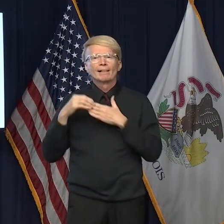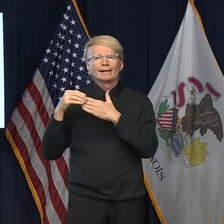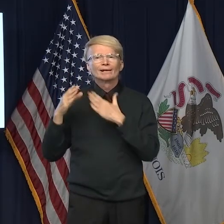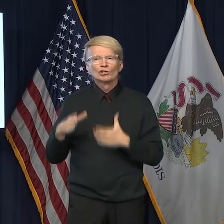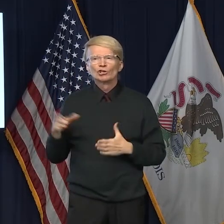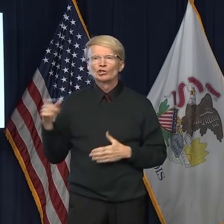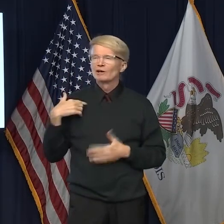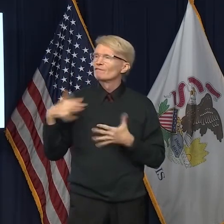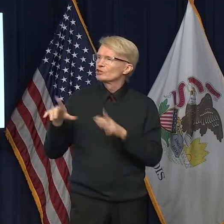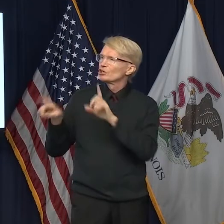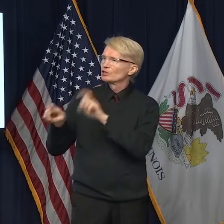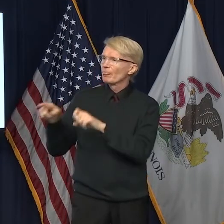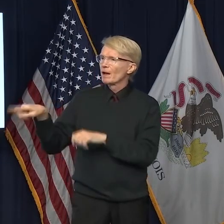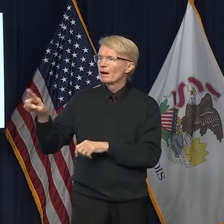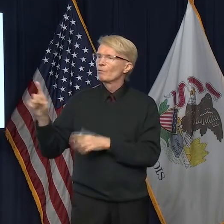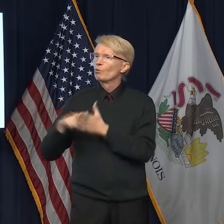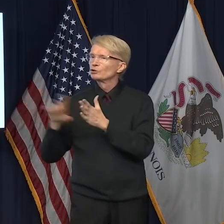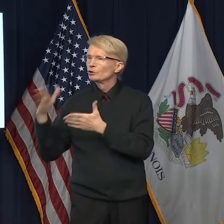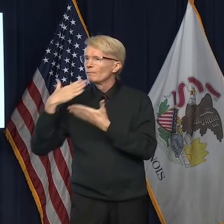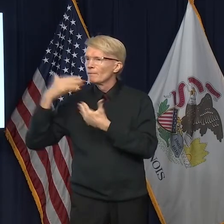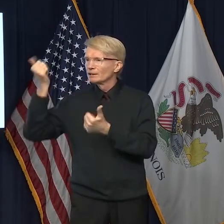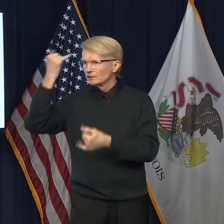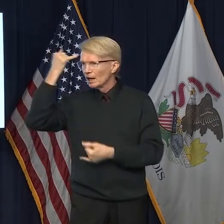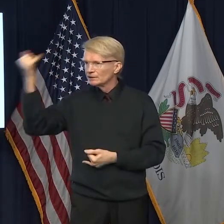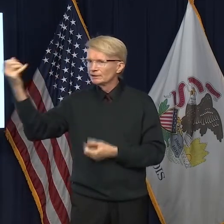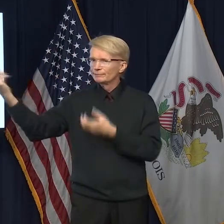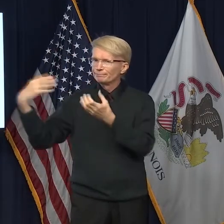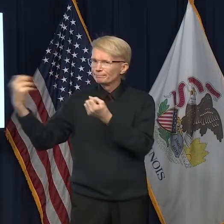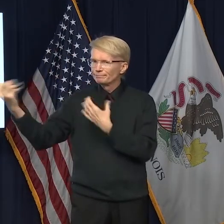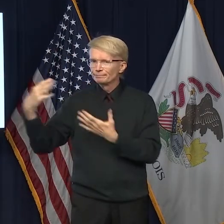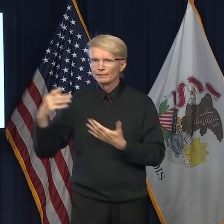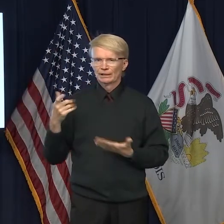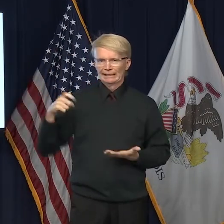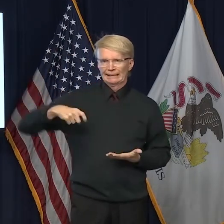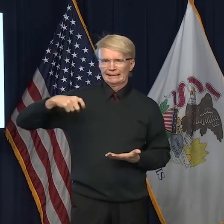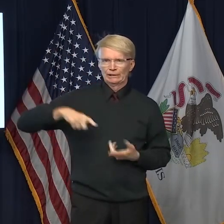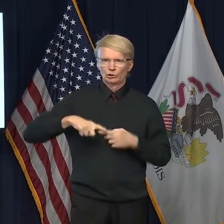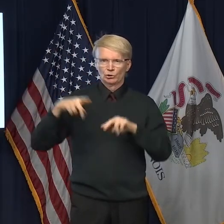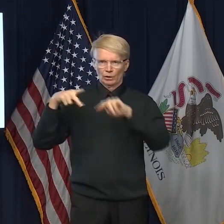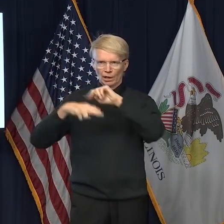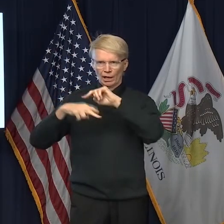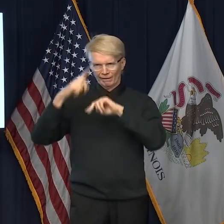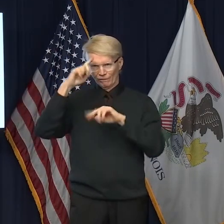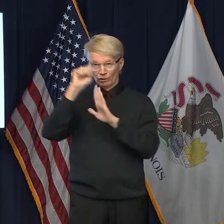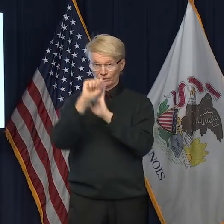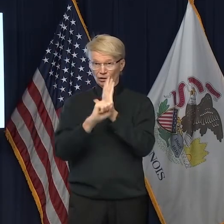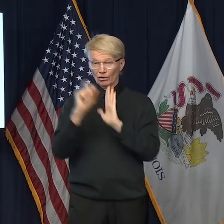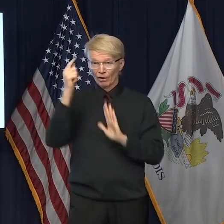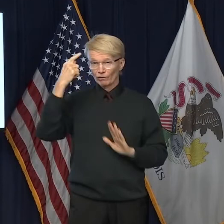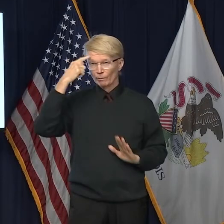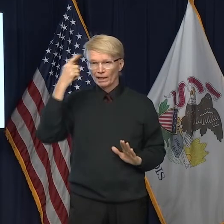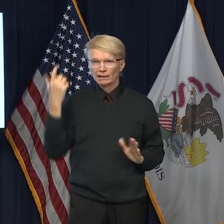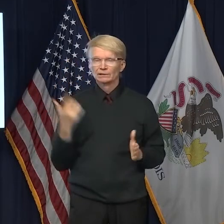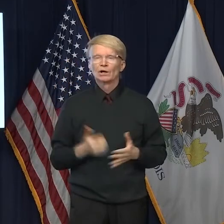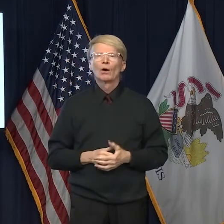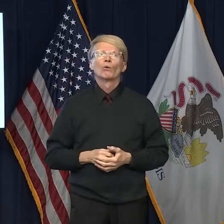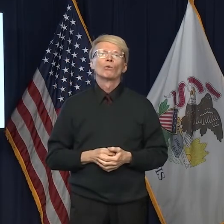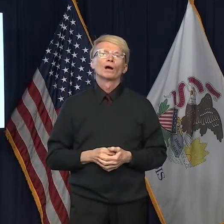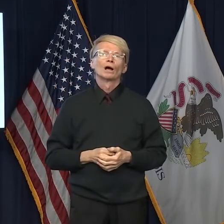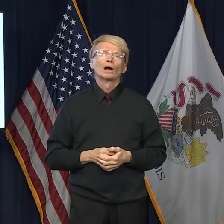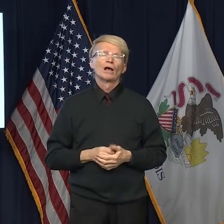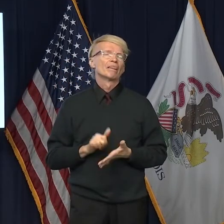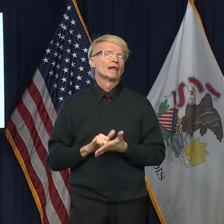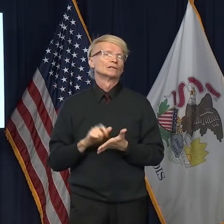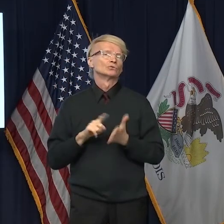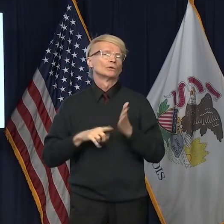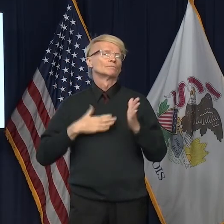them for their best ideas about what it is that we need to cut in state government. So that's what